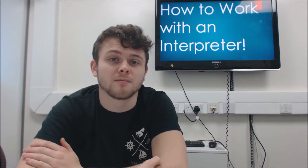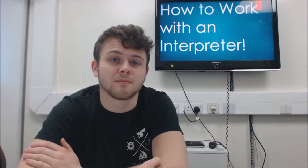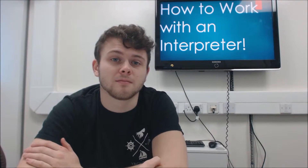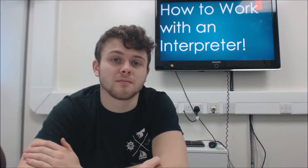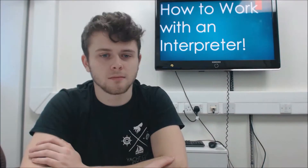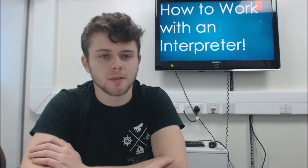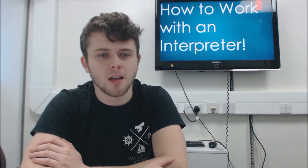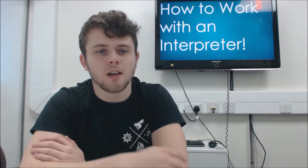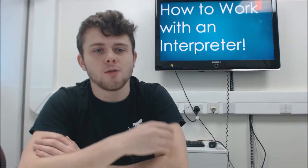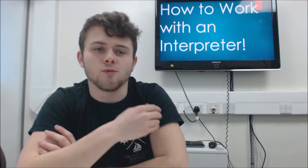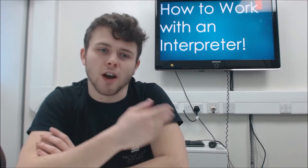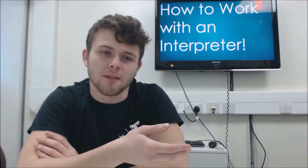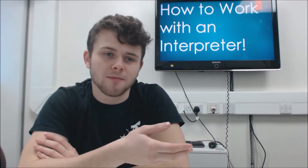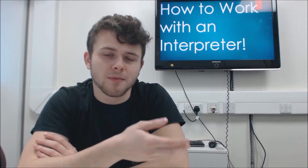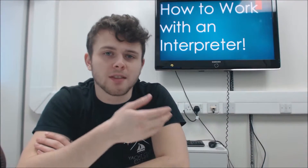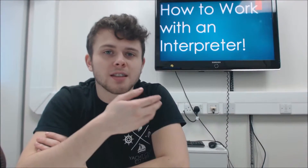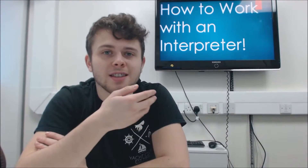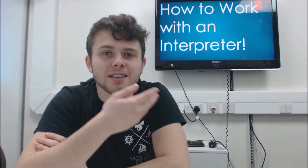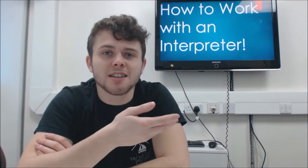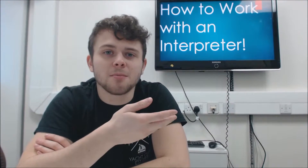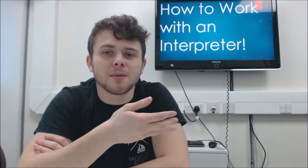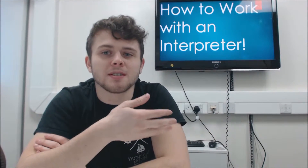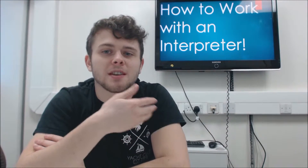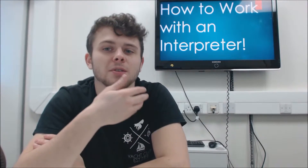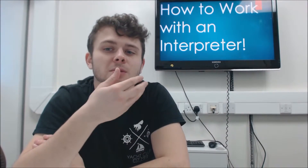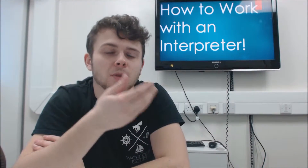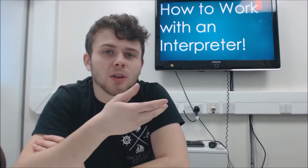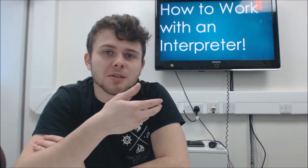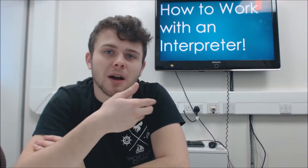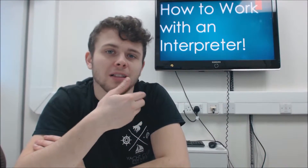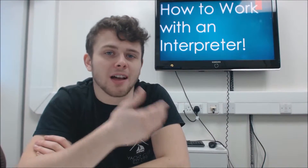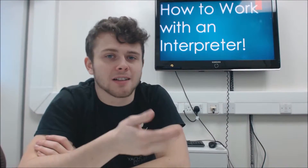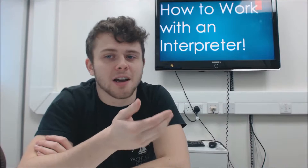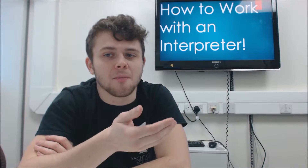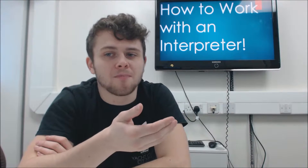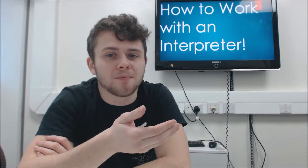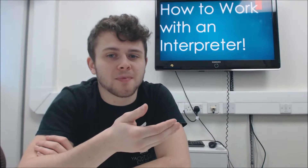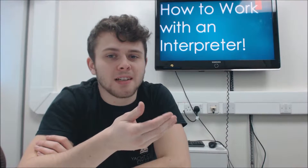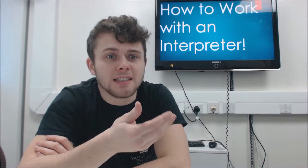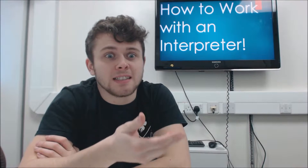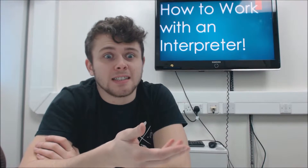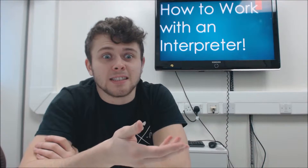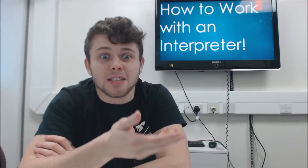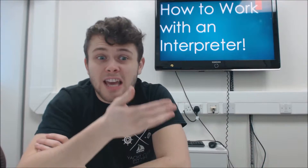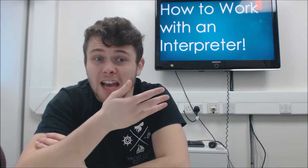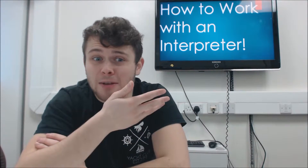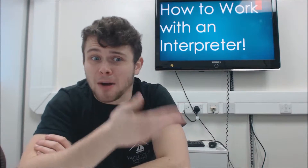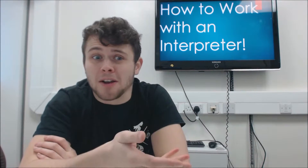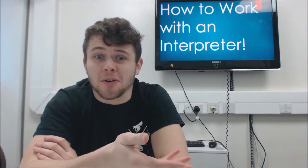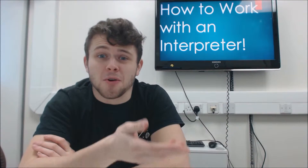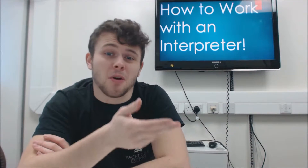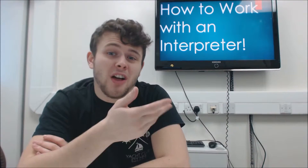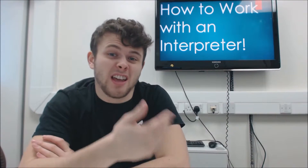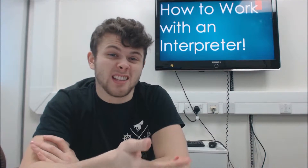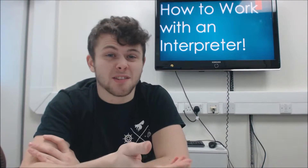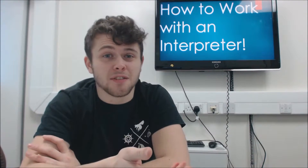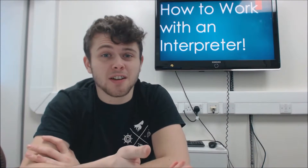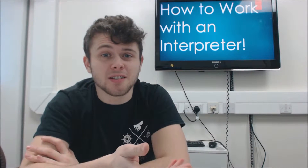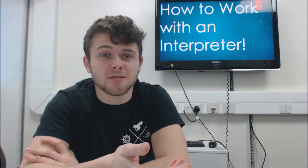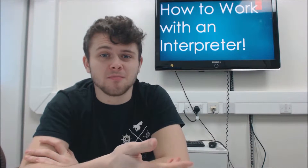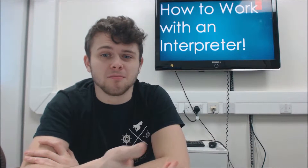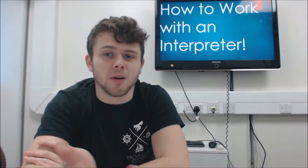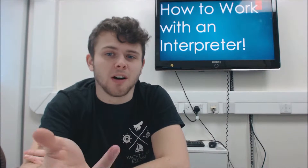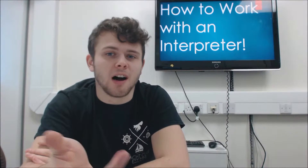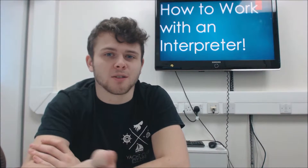you. Right, this next tip is to give you some knowledge about lag time. Yeah, you might not know what that is